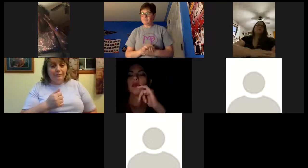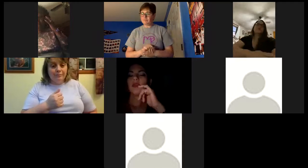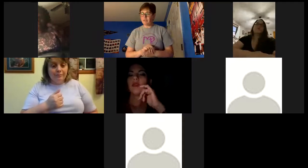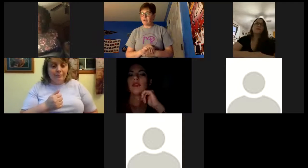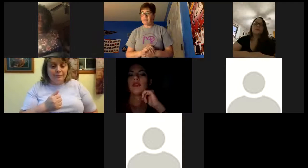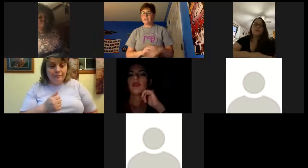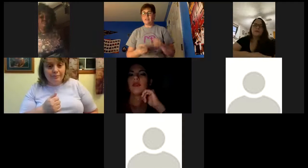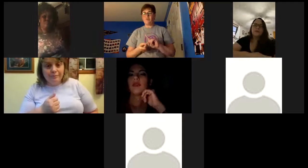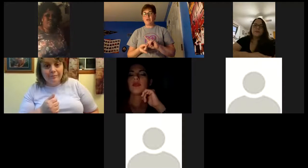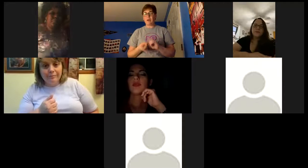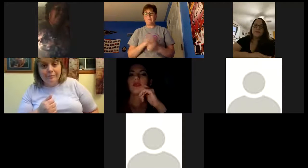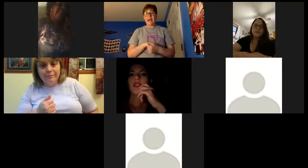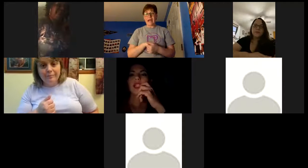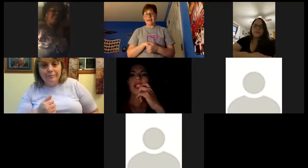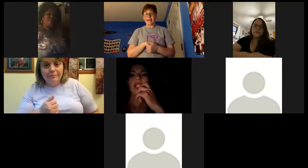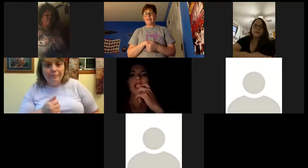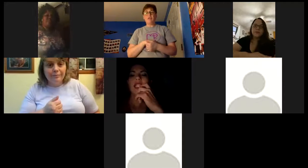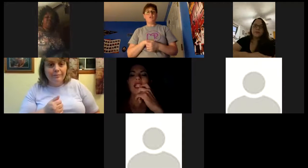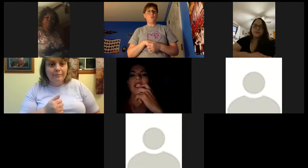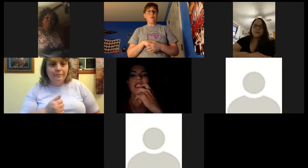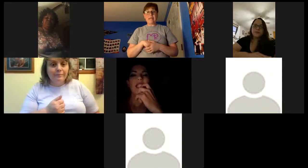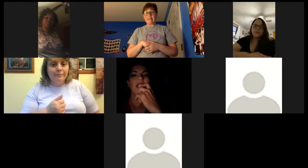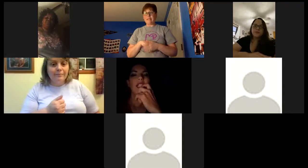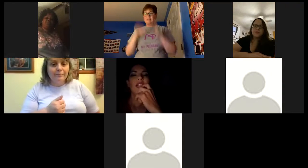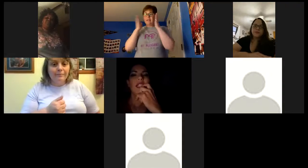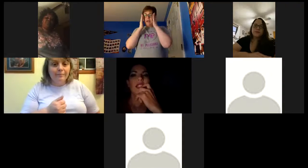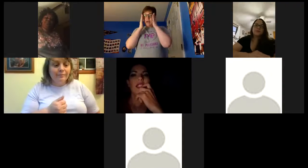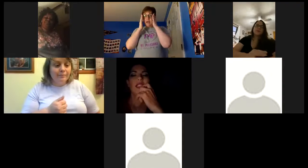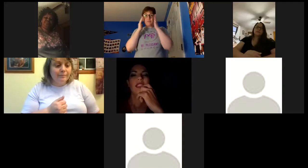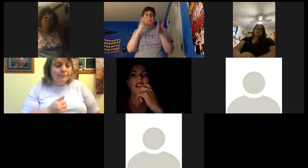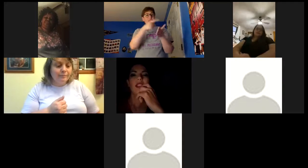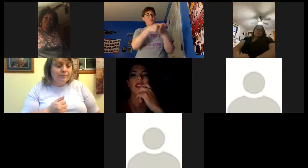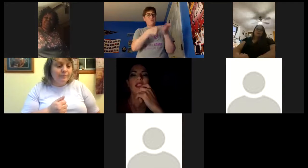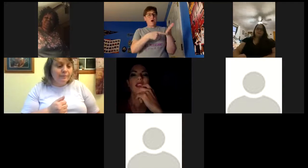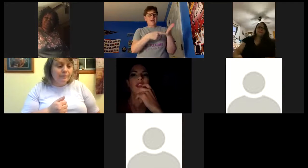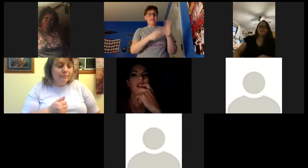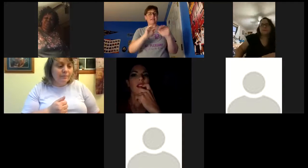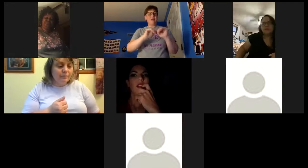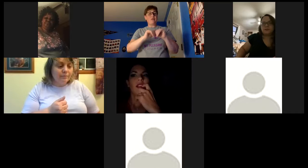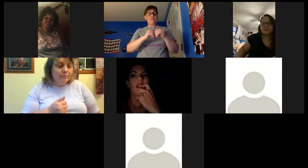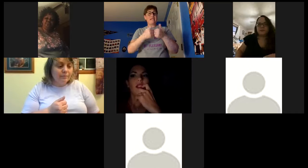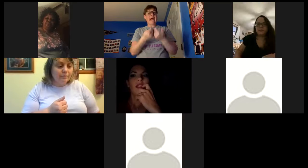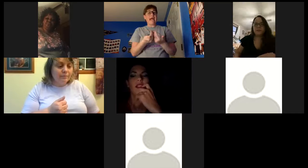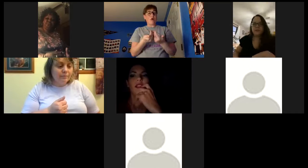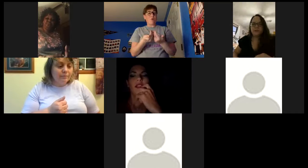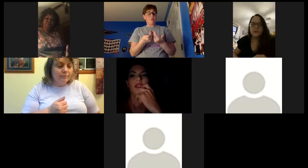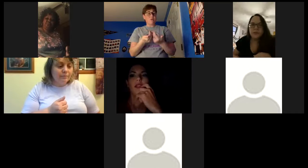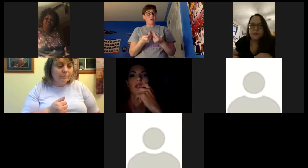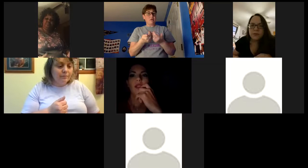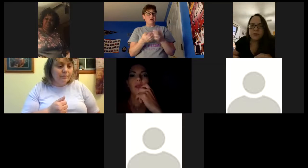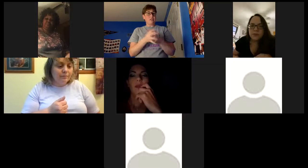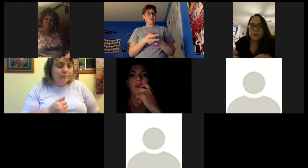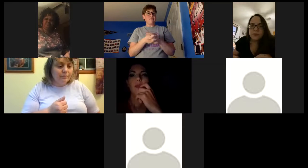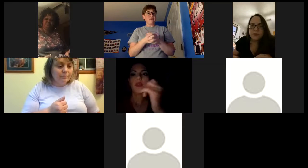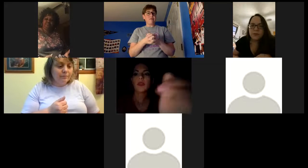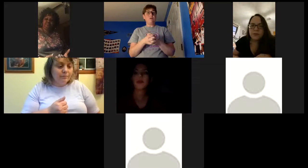Yeah. All right. So then if we go back to when, so we did what and we did how.